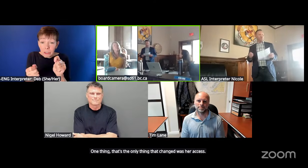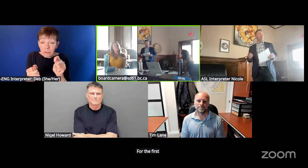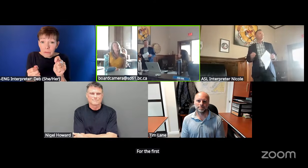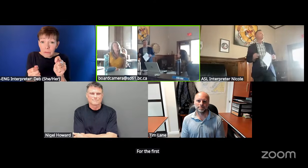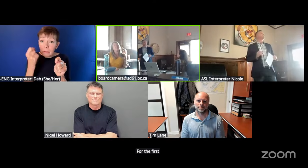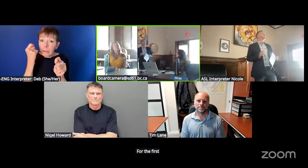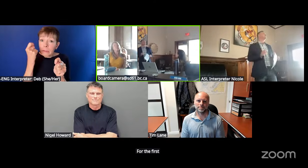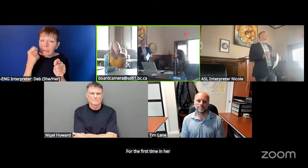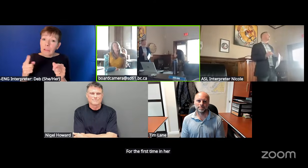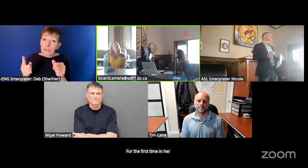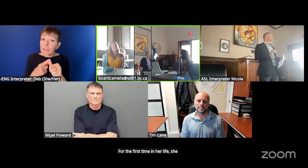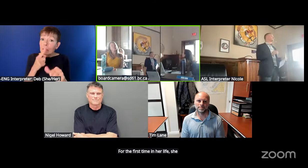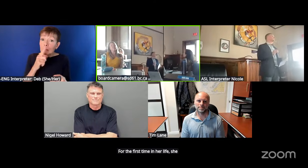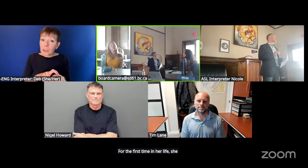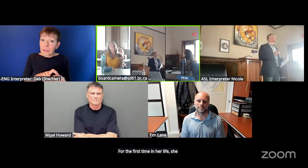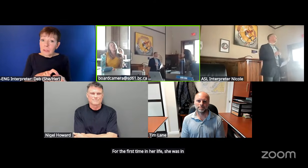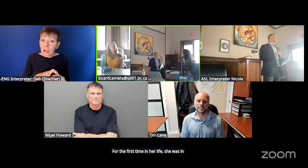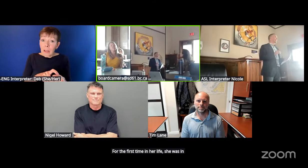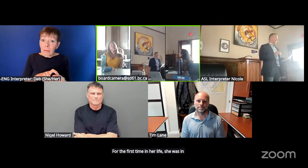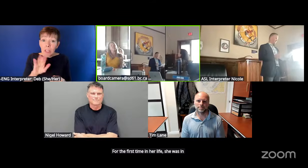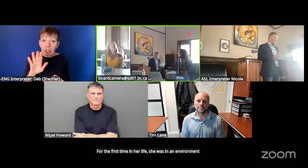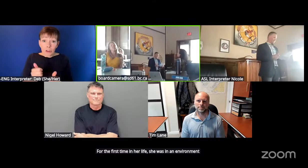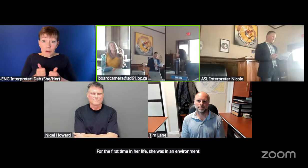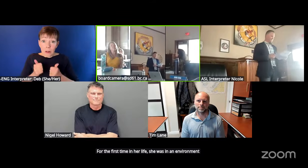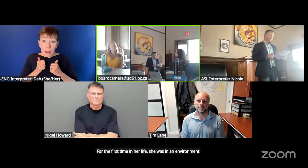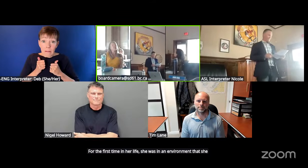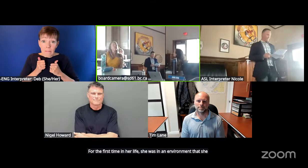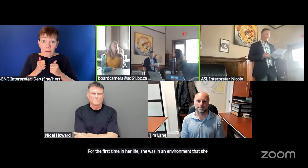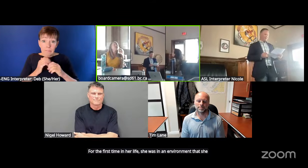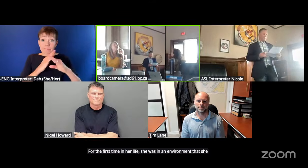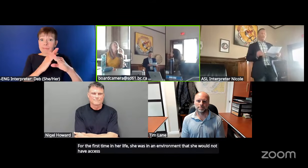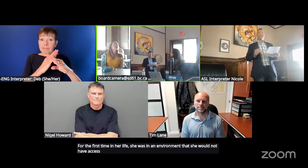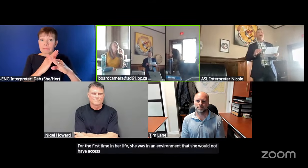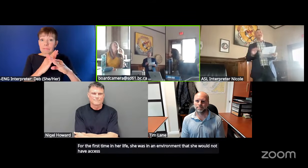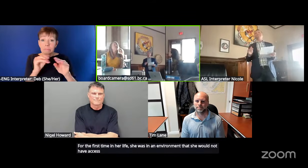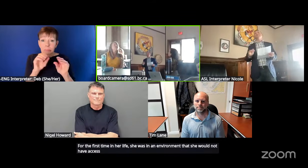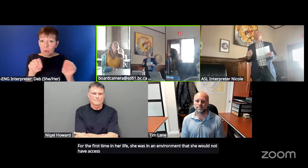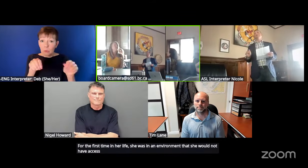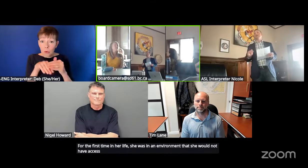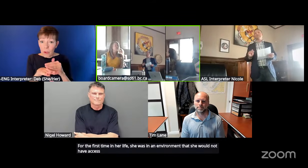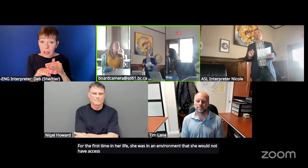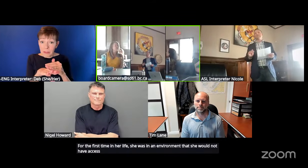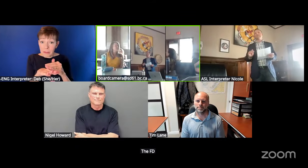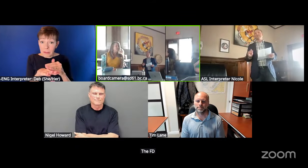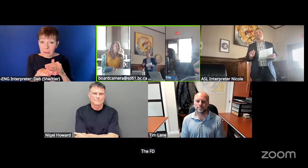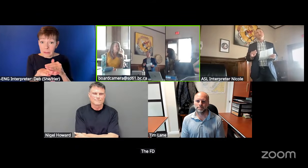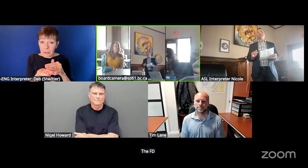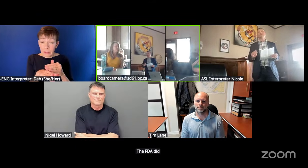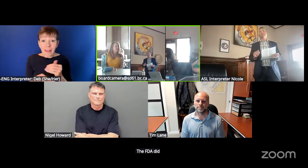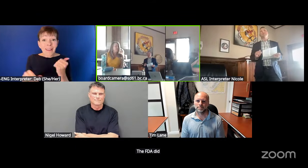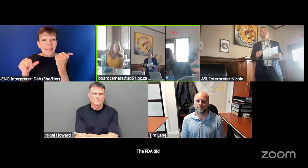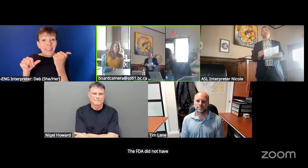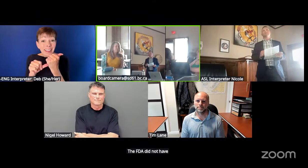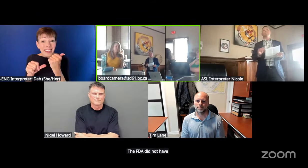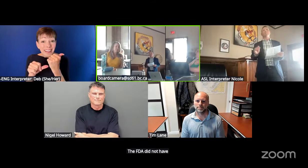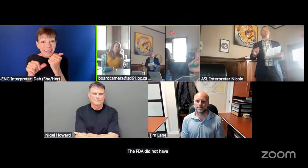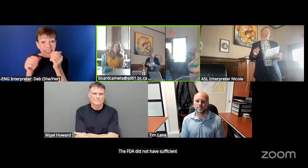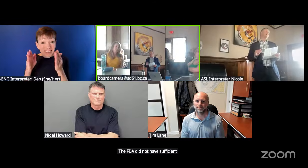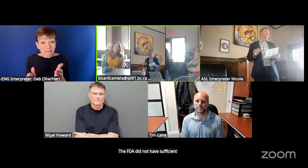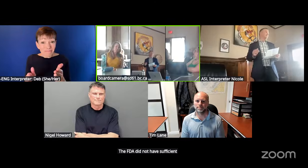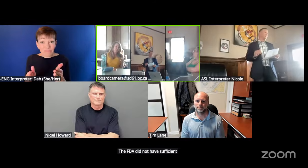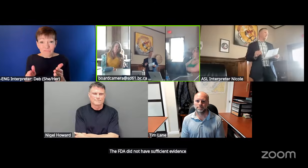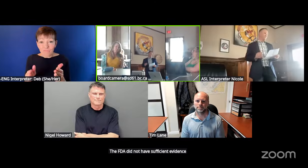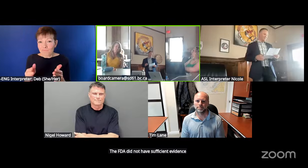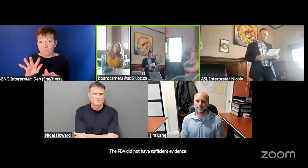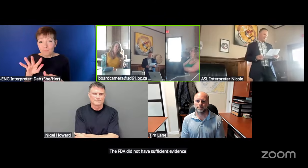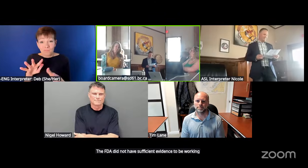life, she was in an environment that she did not have access. Her EA did not have sufficient Excel to be